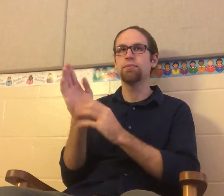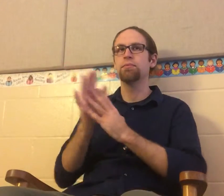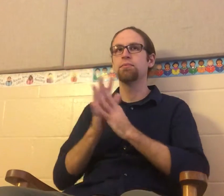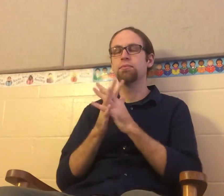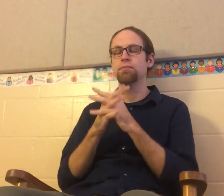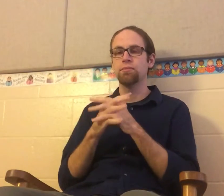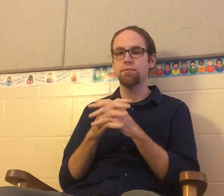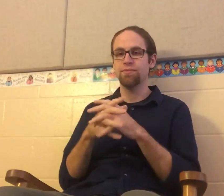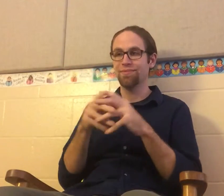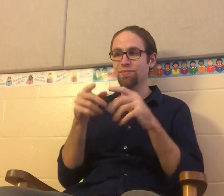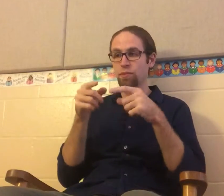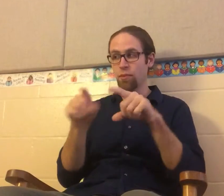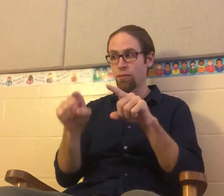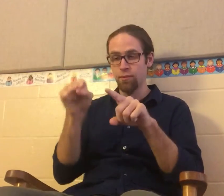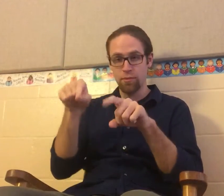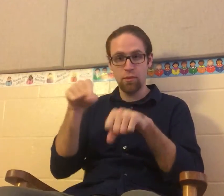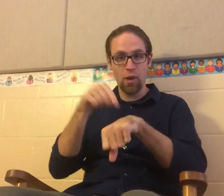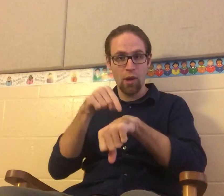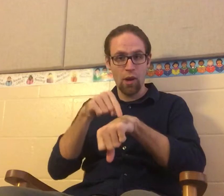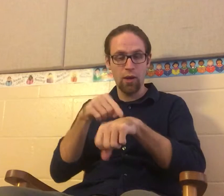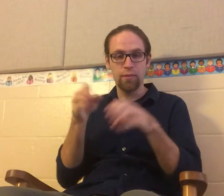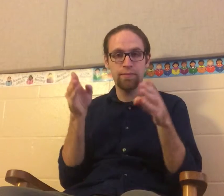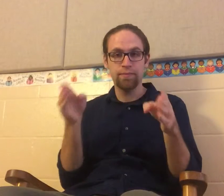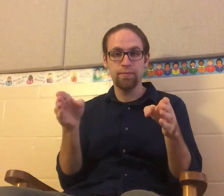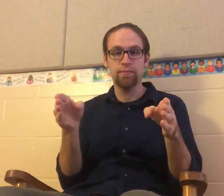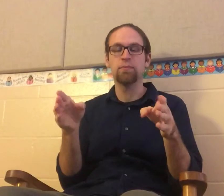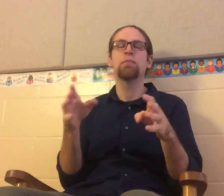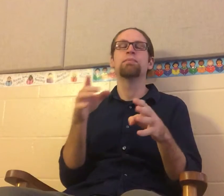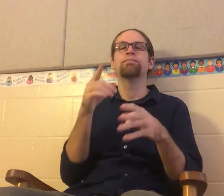During this time, it is summer in the northern hemisphere.